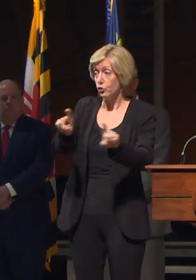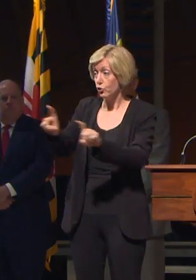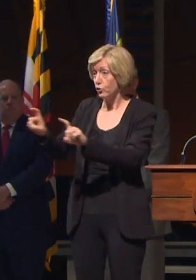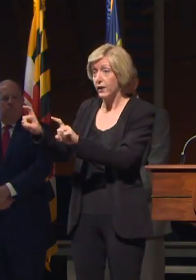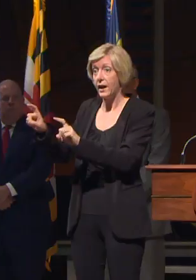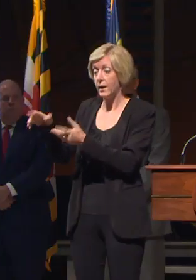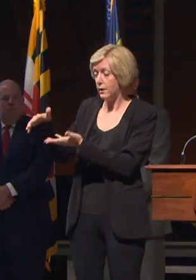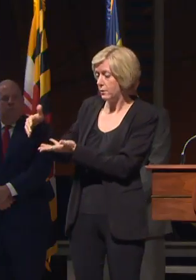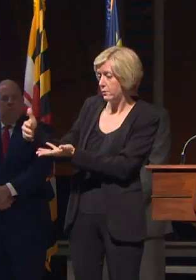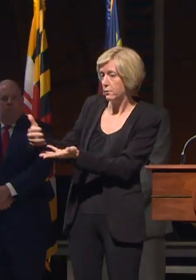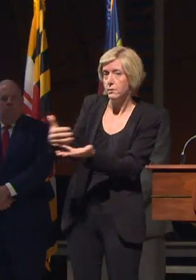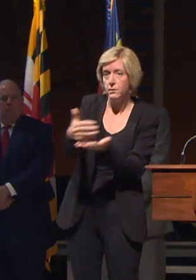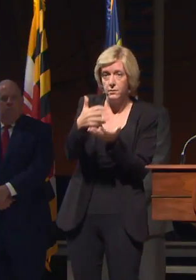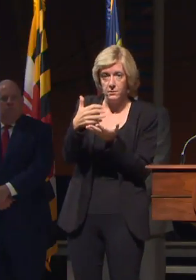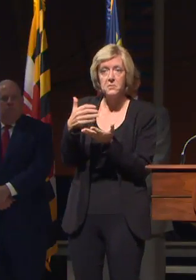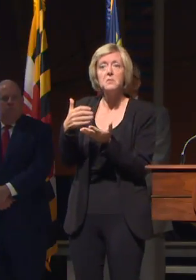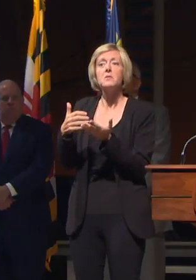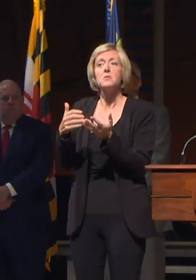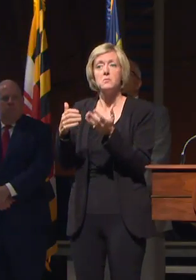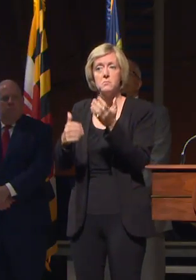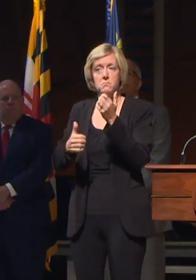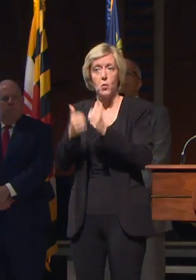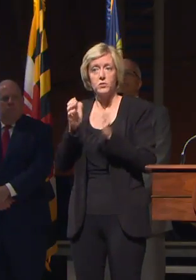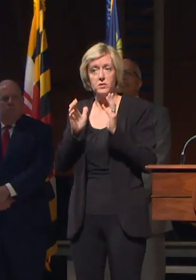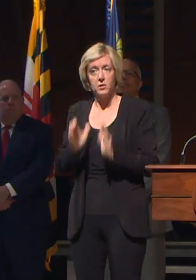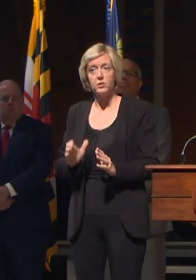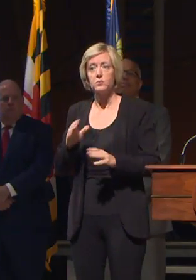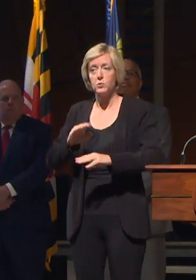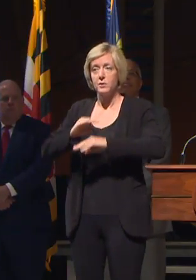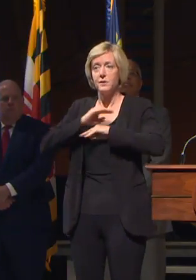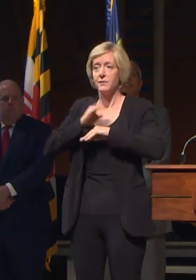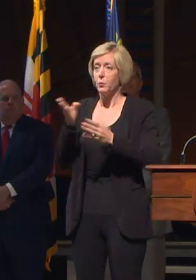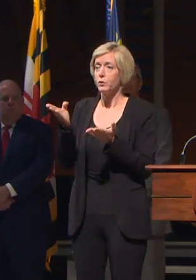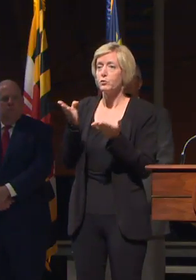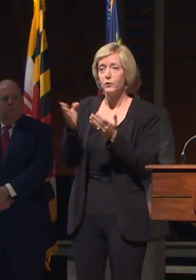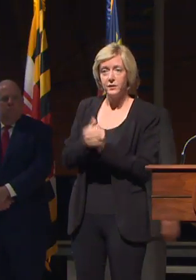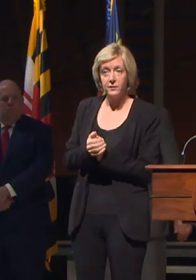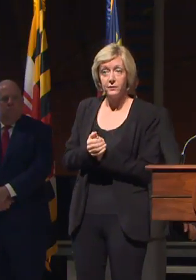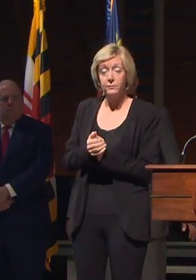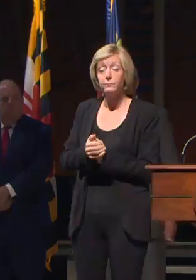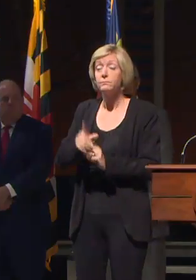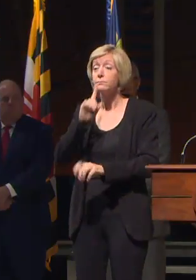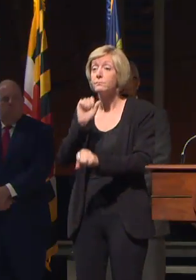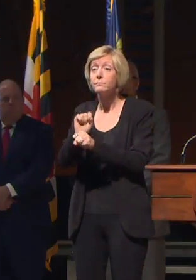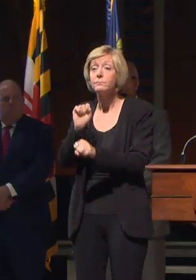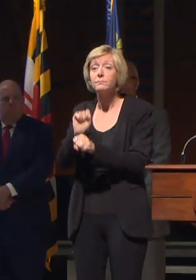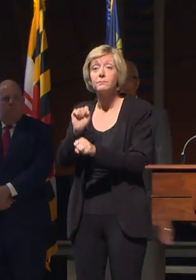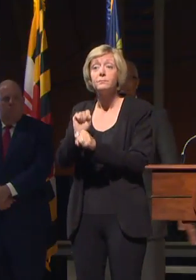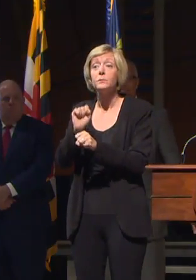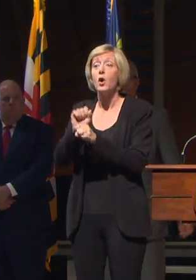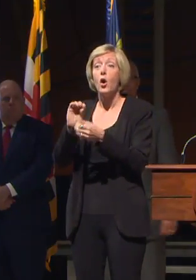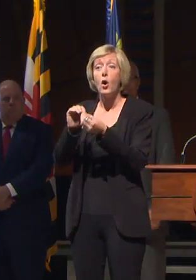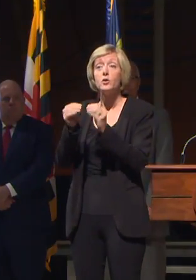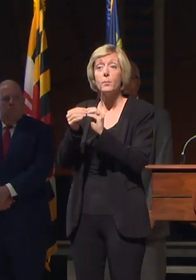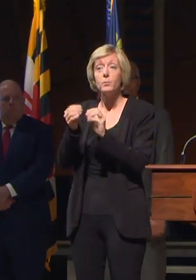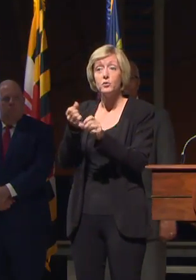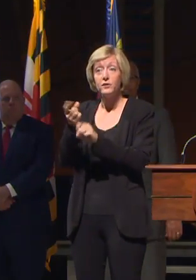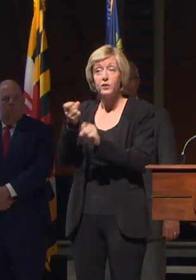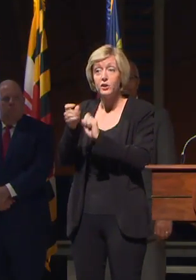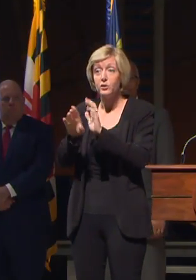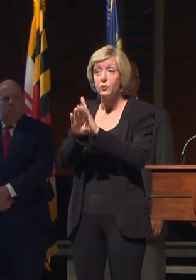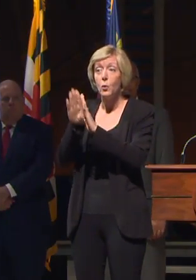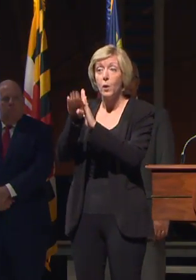vast majority of our customers are satisfied with services being provided. And in fact, we continue to improve year over